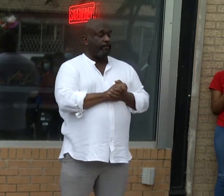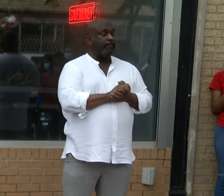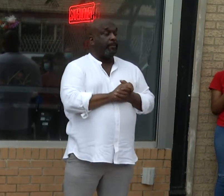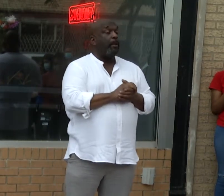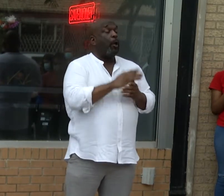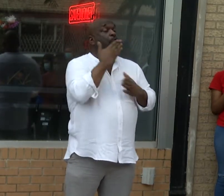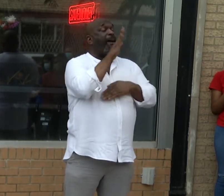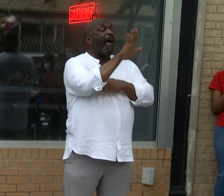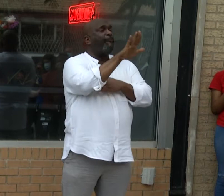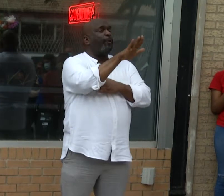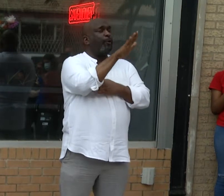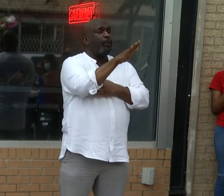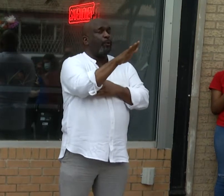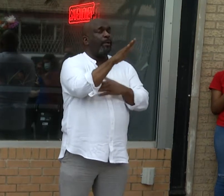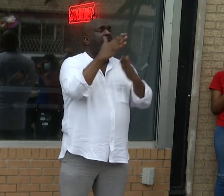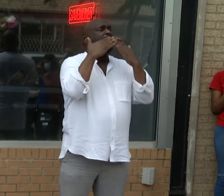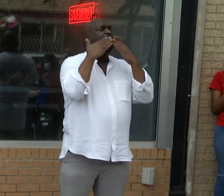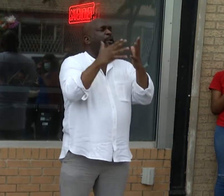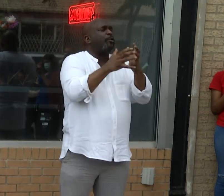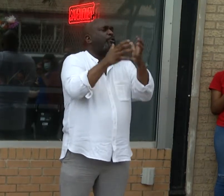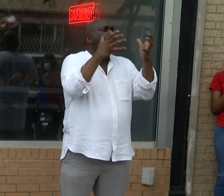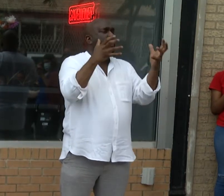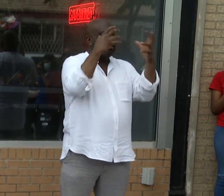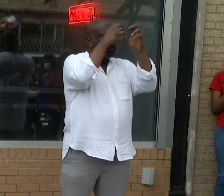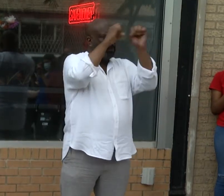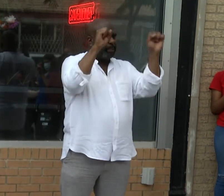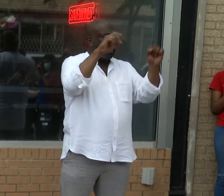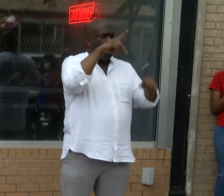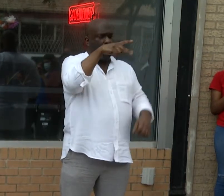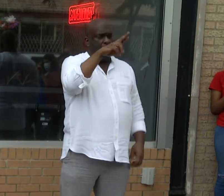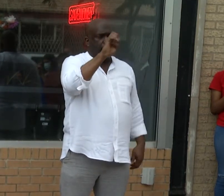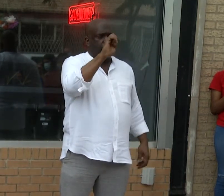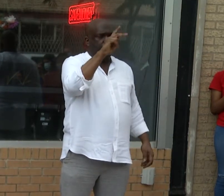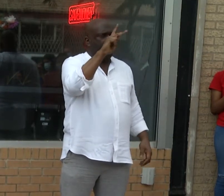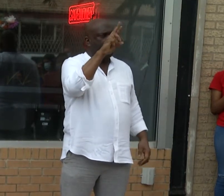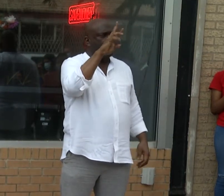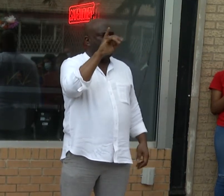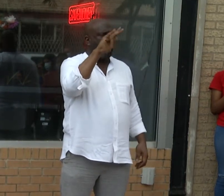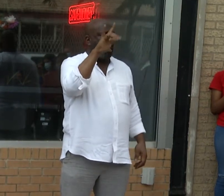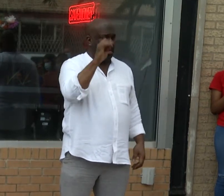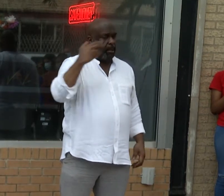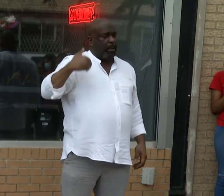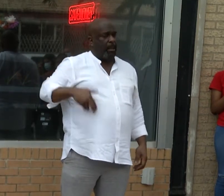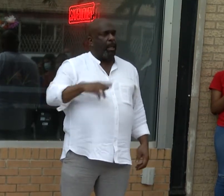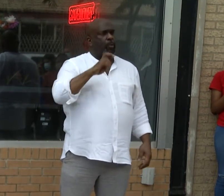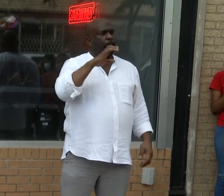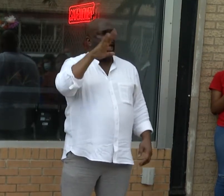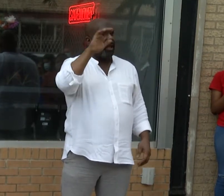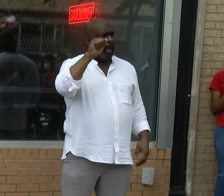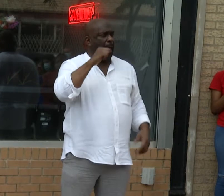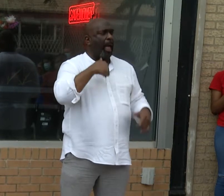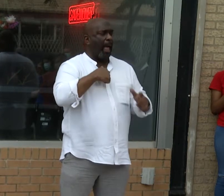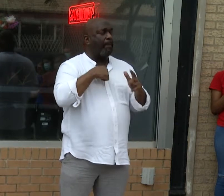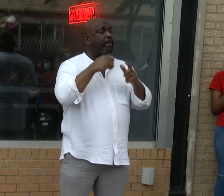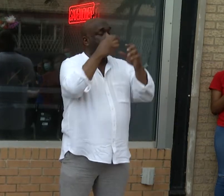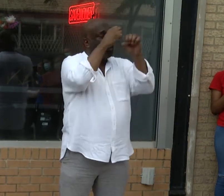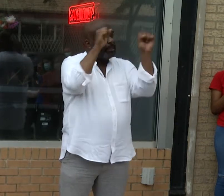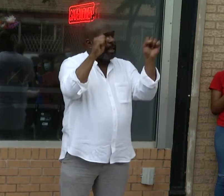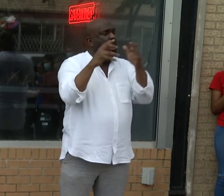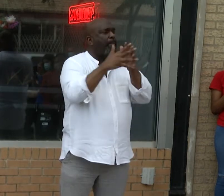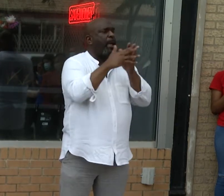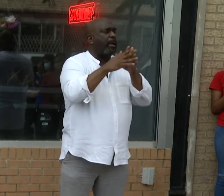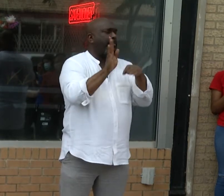Good afternoon. Thank you so much, President Preckwinkle. My name is Rebecca, and I'm the director of the American Business Immigration